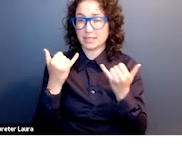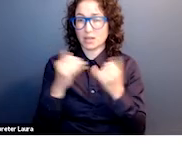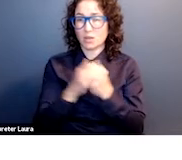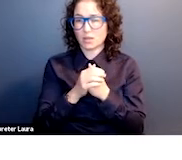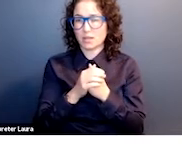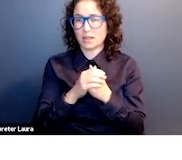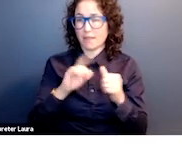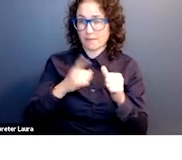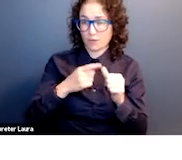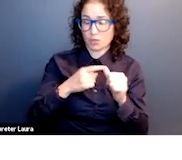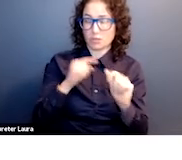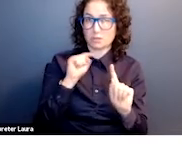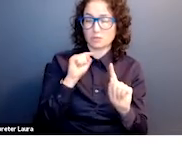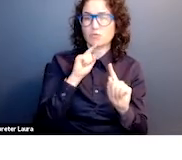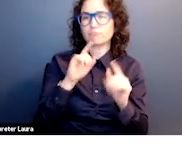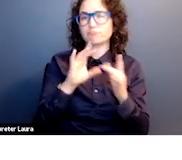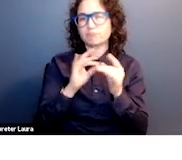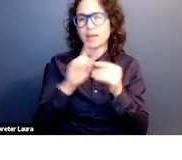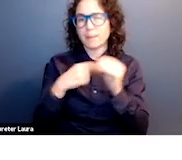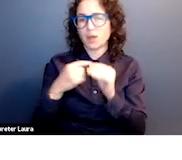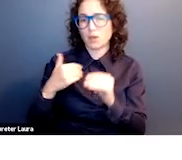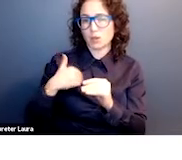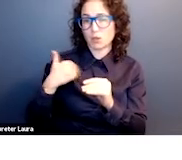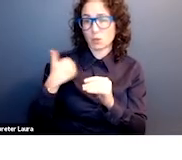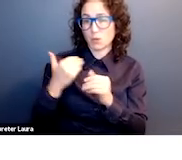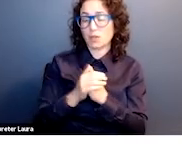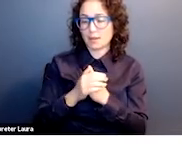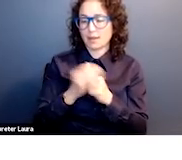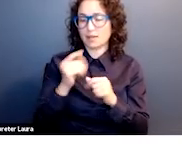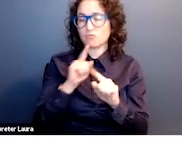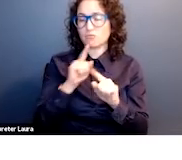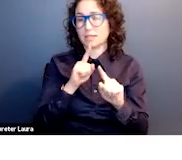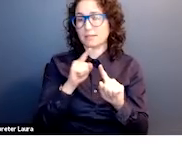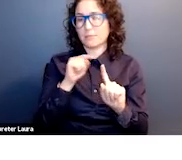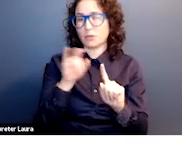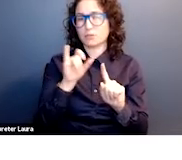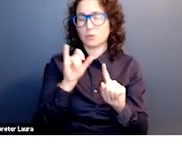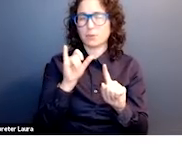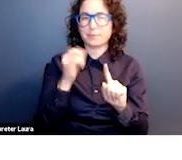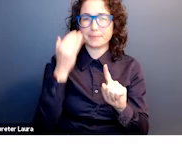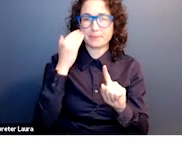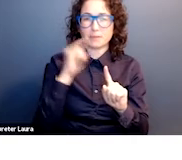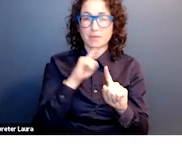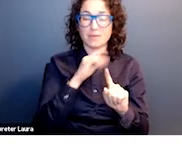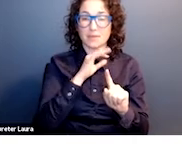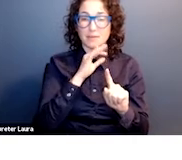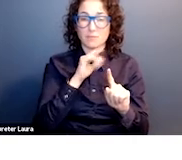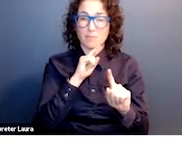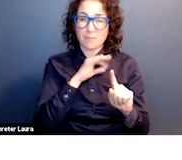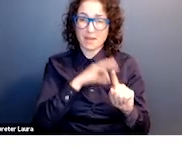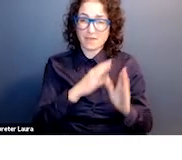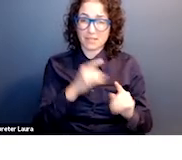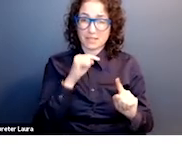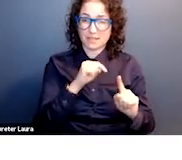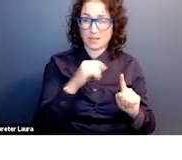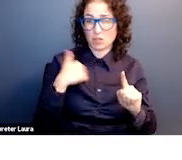the first is talking about the youth, or the beneficiary of the project is the youth, and the second is